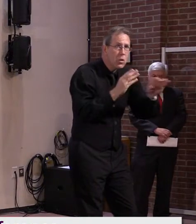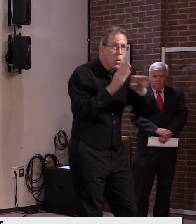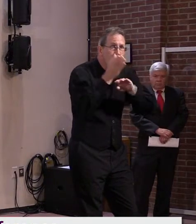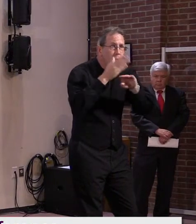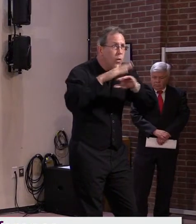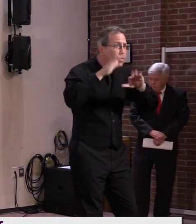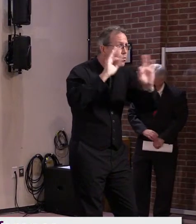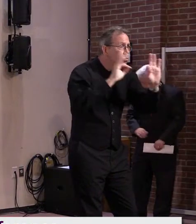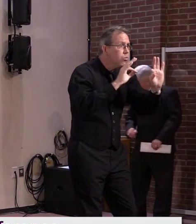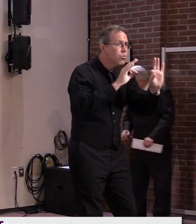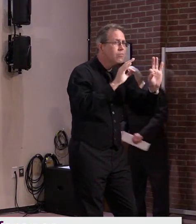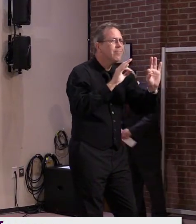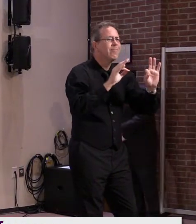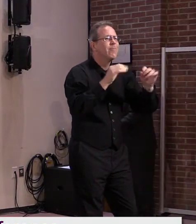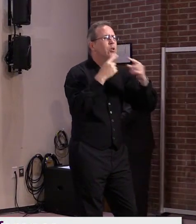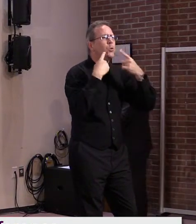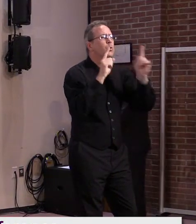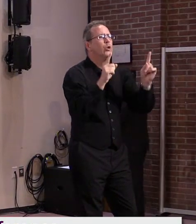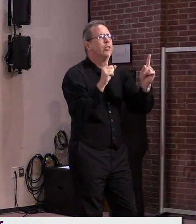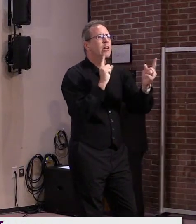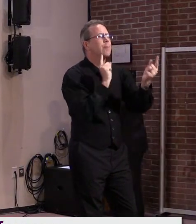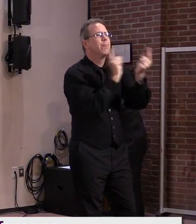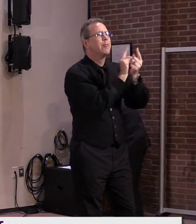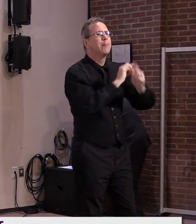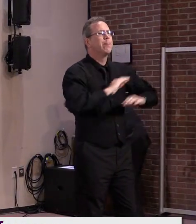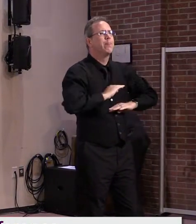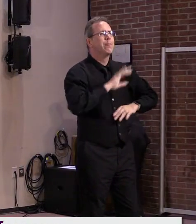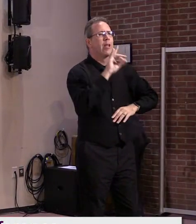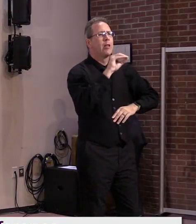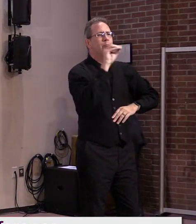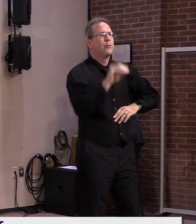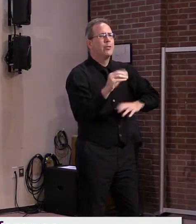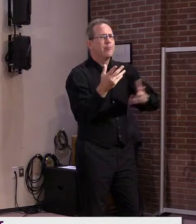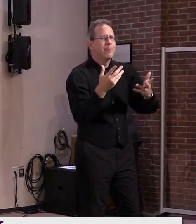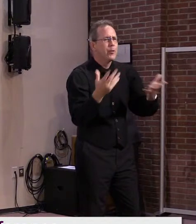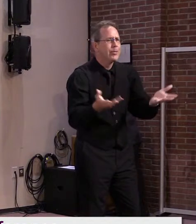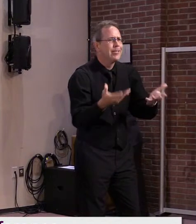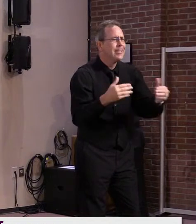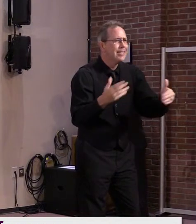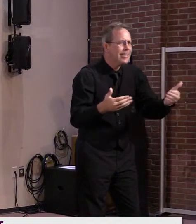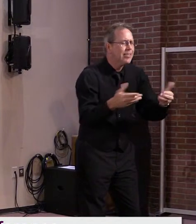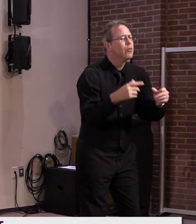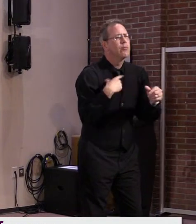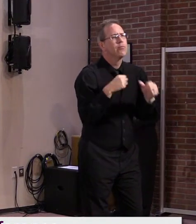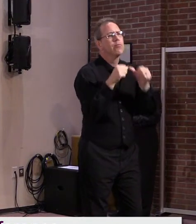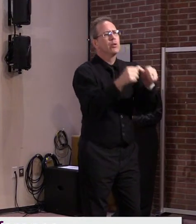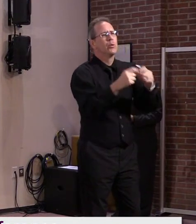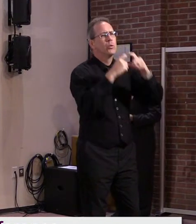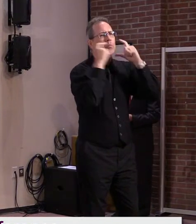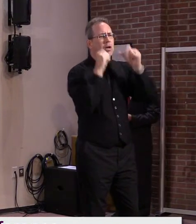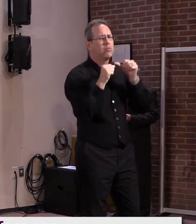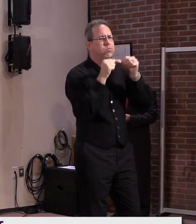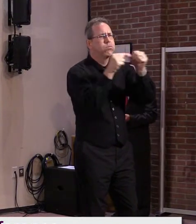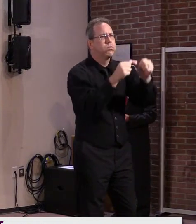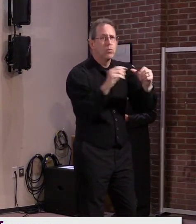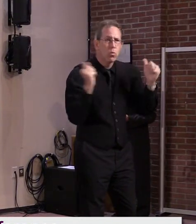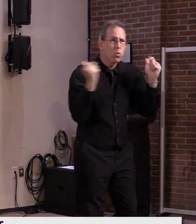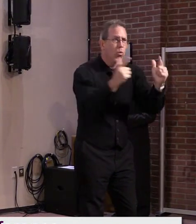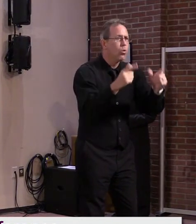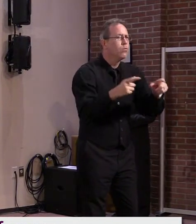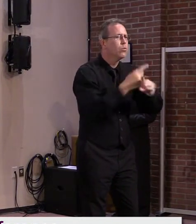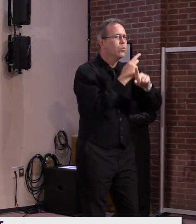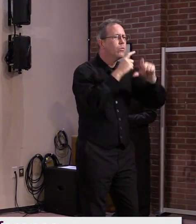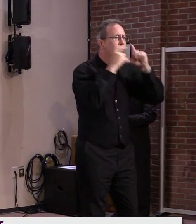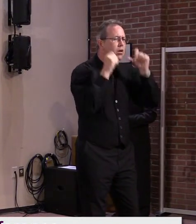now recommending that districts delay implementing the threshold and keep the universal masking requirement in place